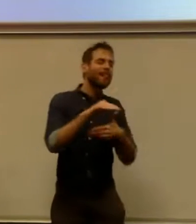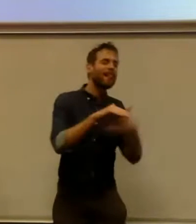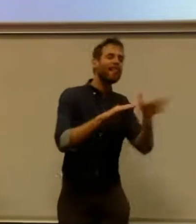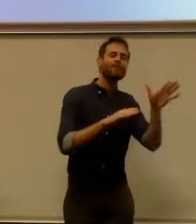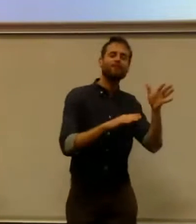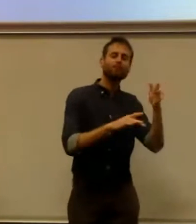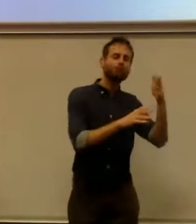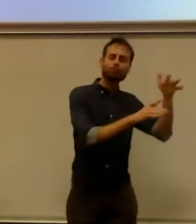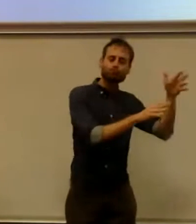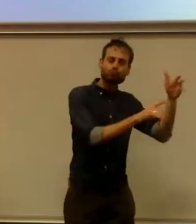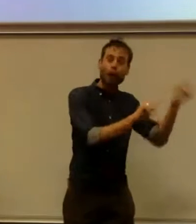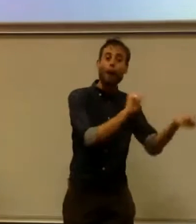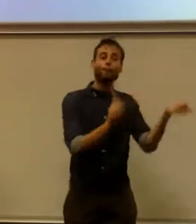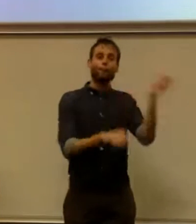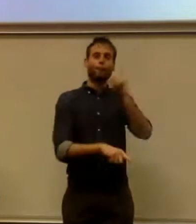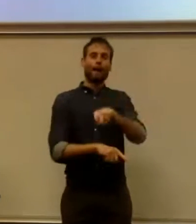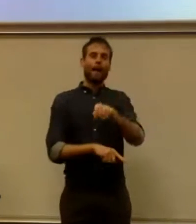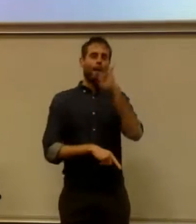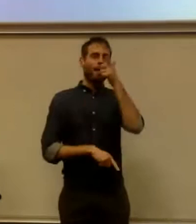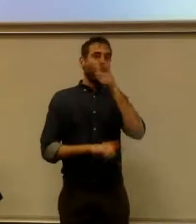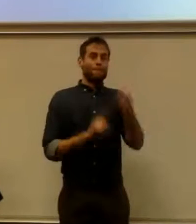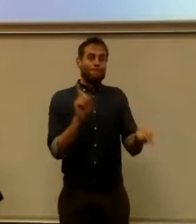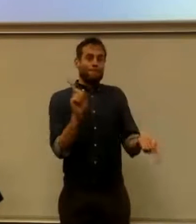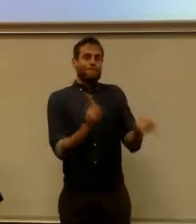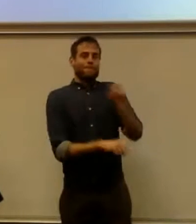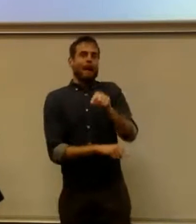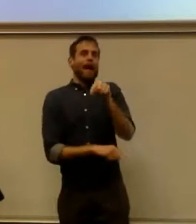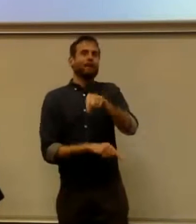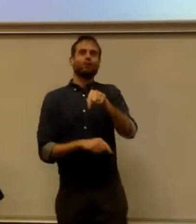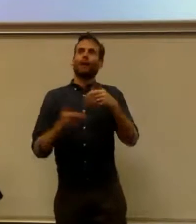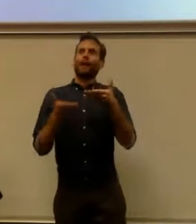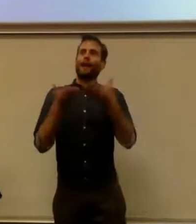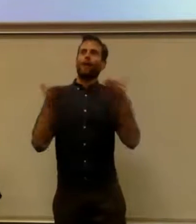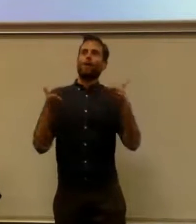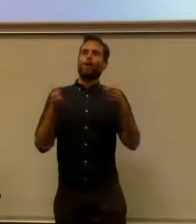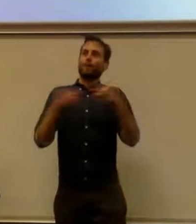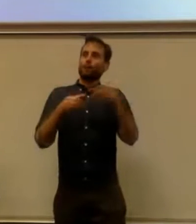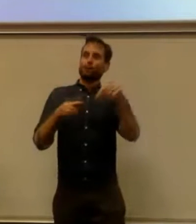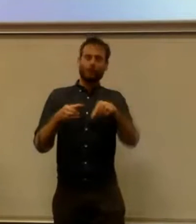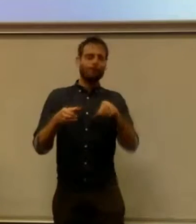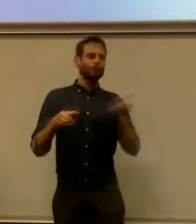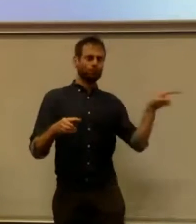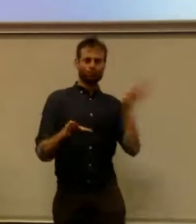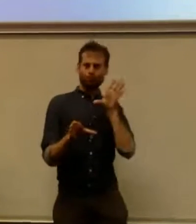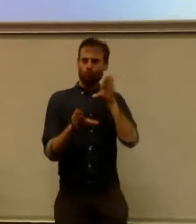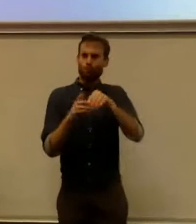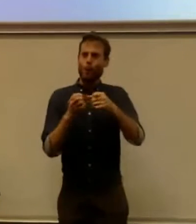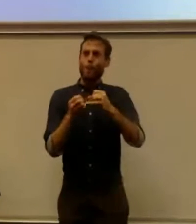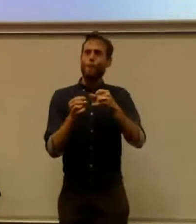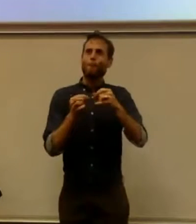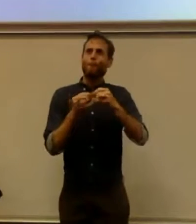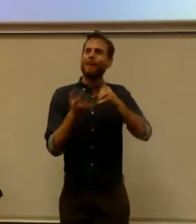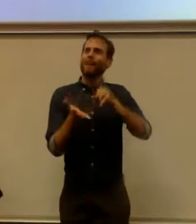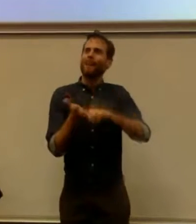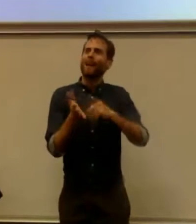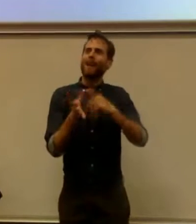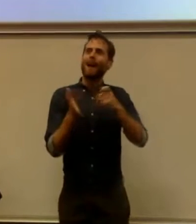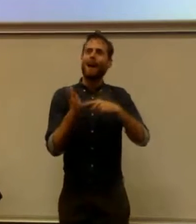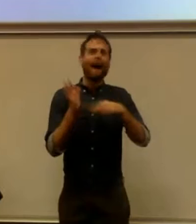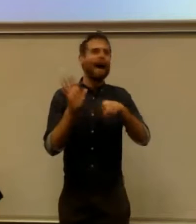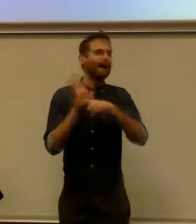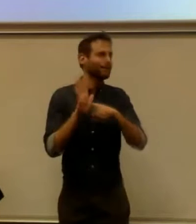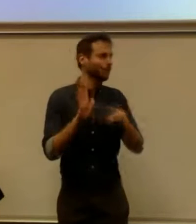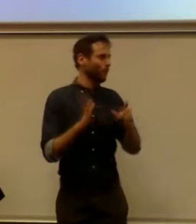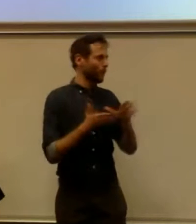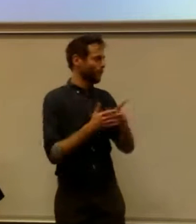Fortunately came back to the Equality Unit just in time to help us get the BSL Act. So who better could we have than these two presenters